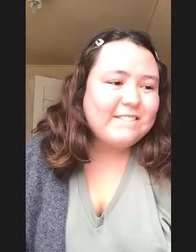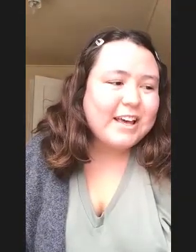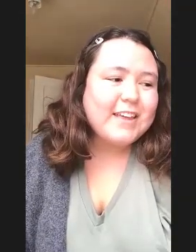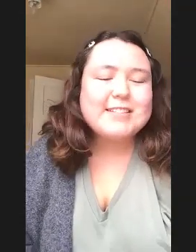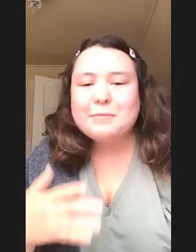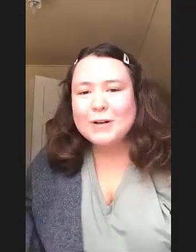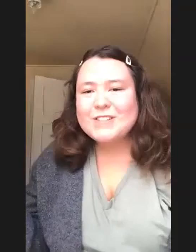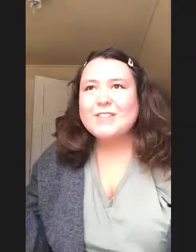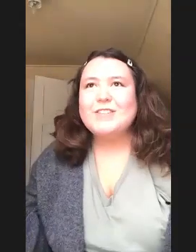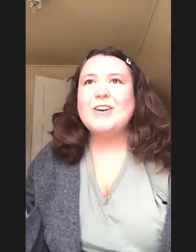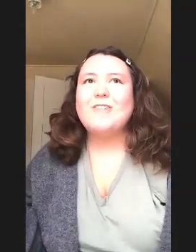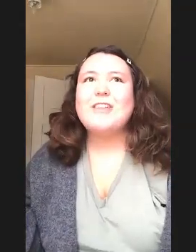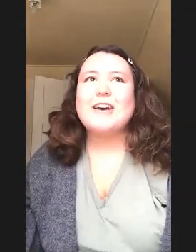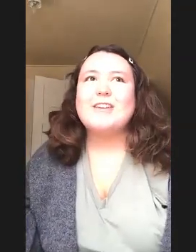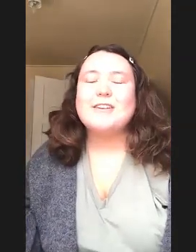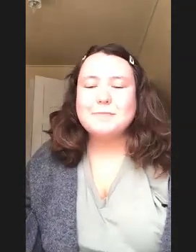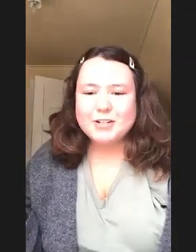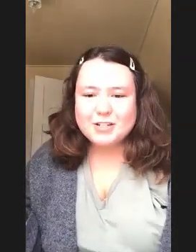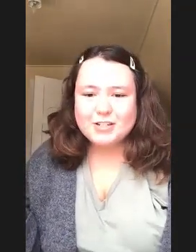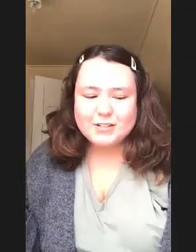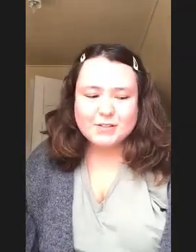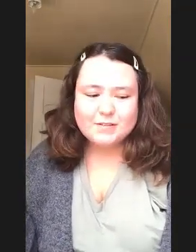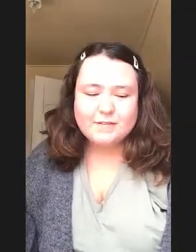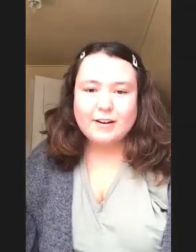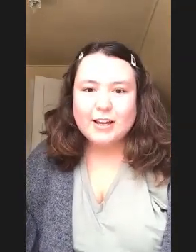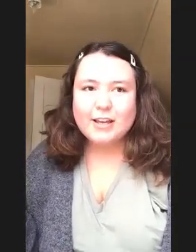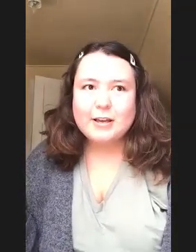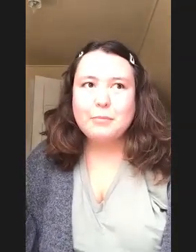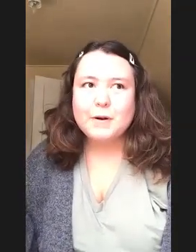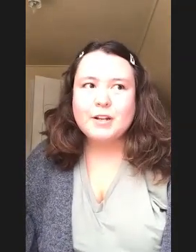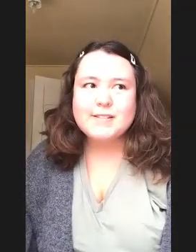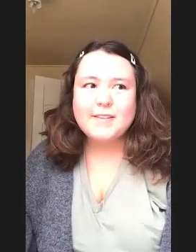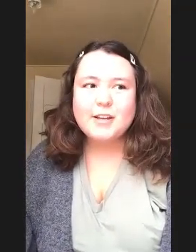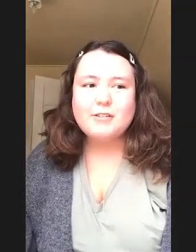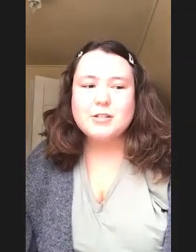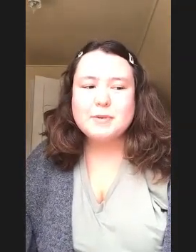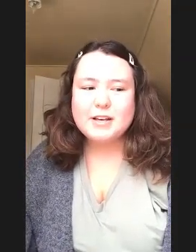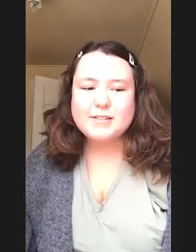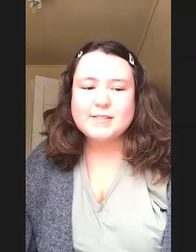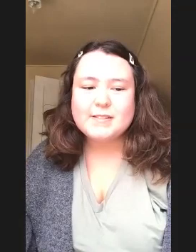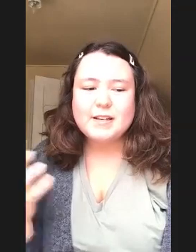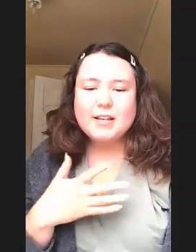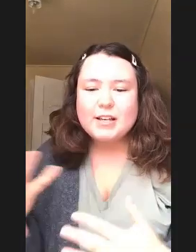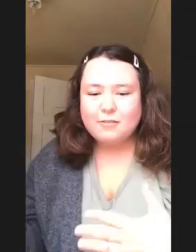I think it's important to know that expression is very important in sign language because it could